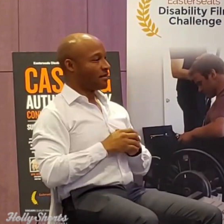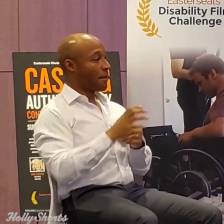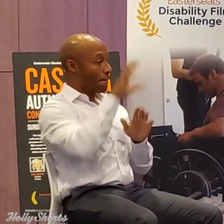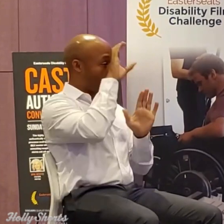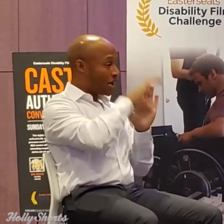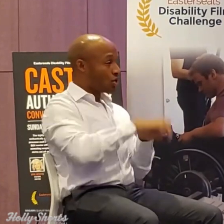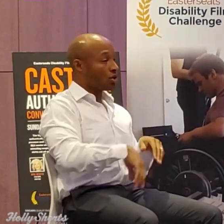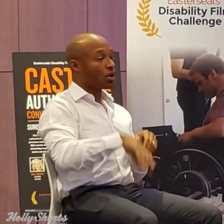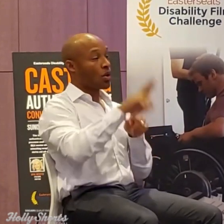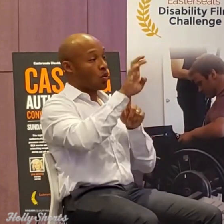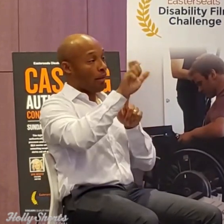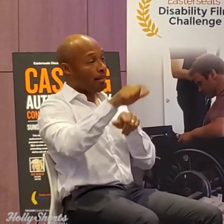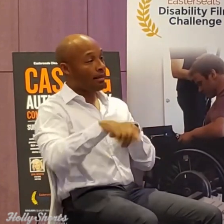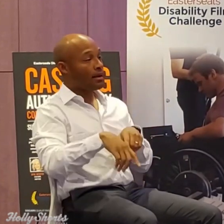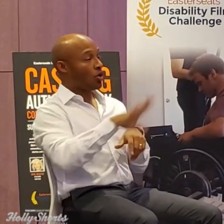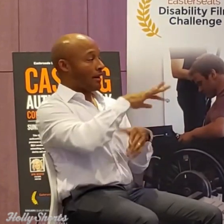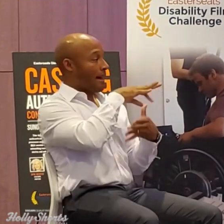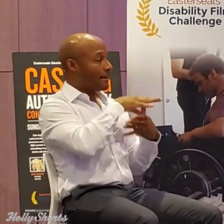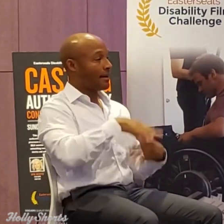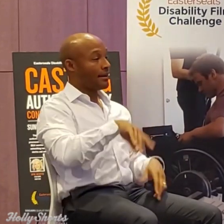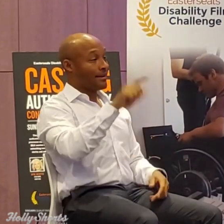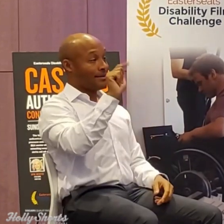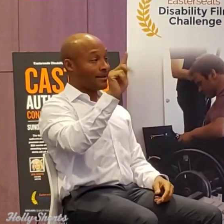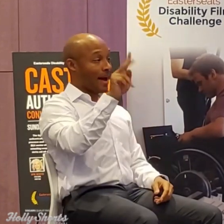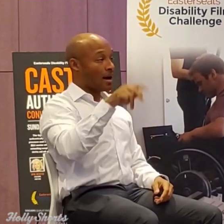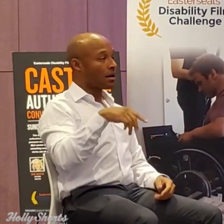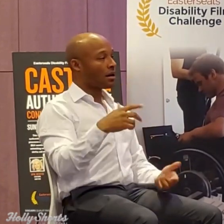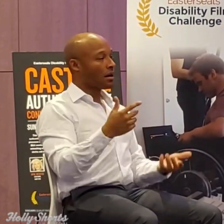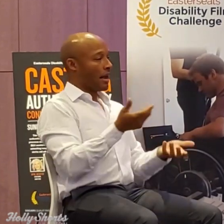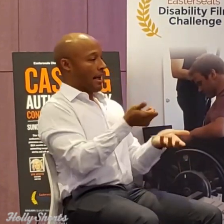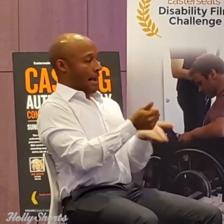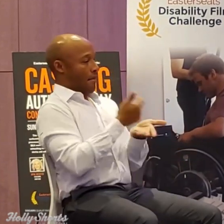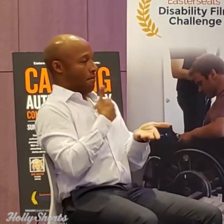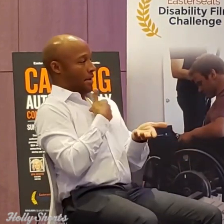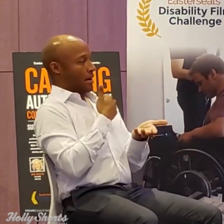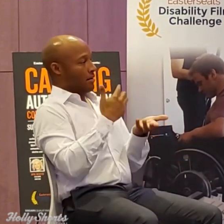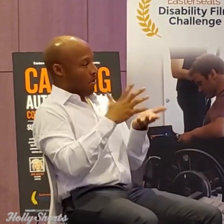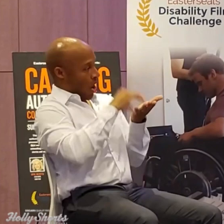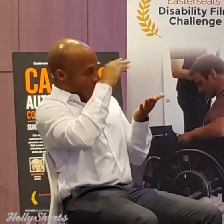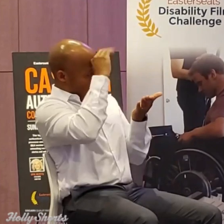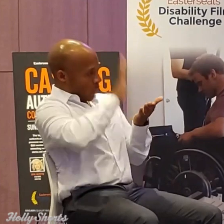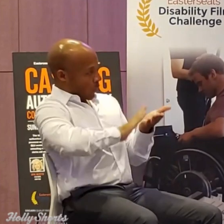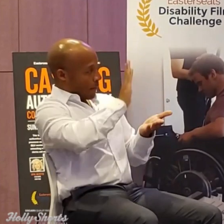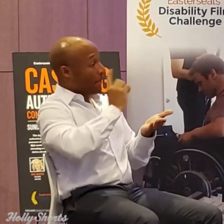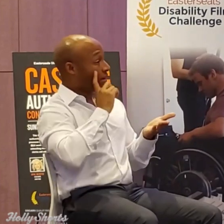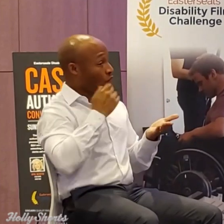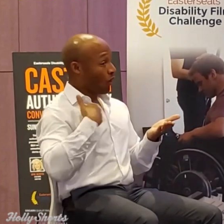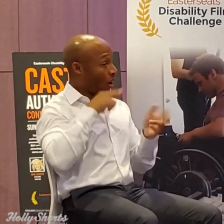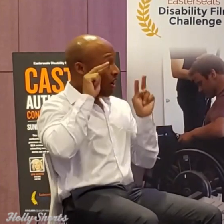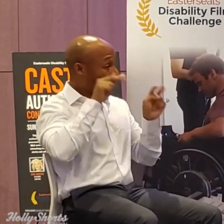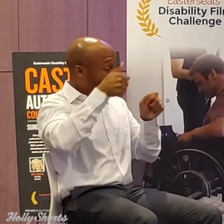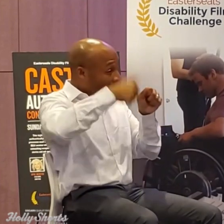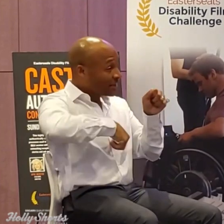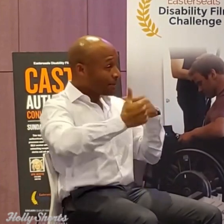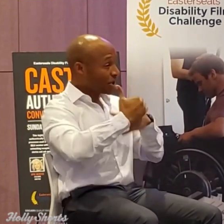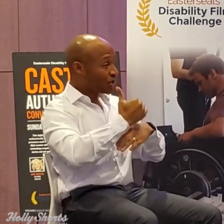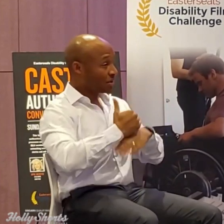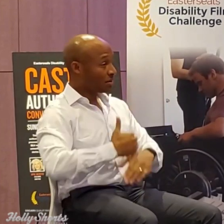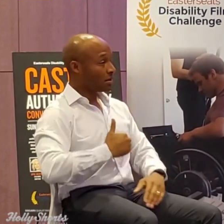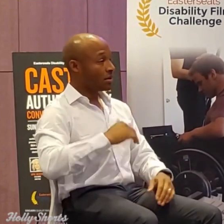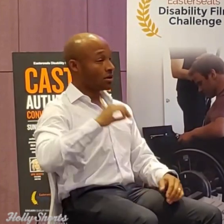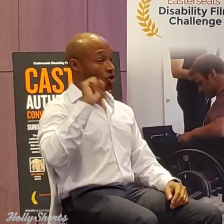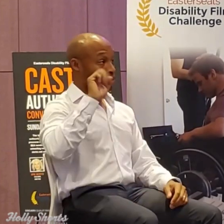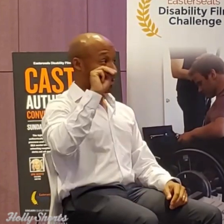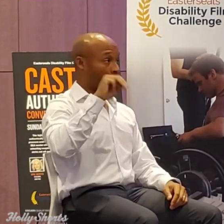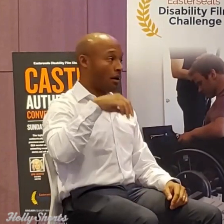TikTok. Let me get to know you, because you better believe that we're looking at every single submission. And social media, I mean, I came